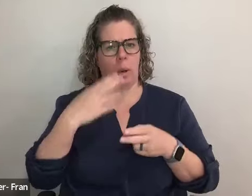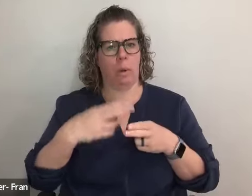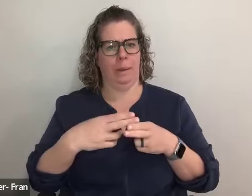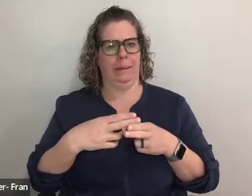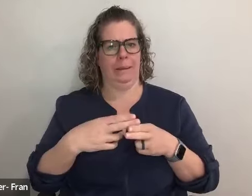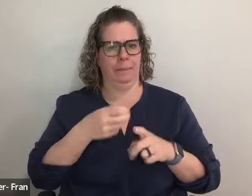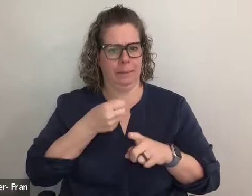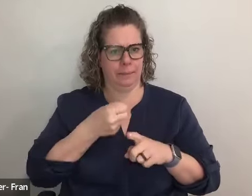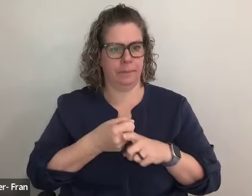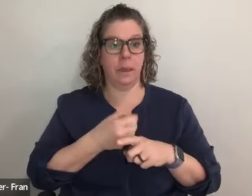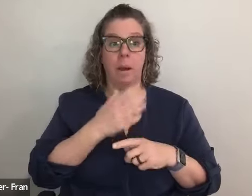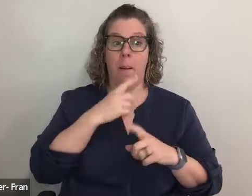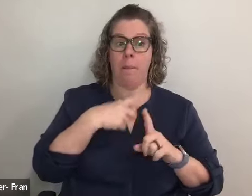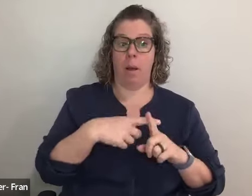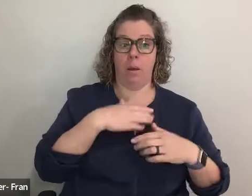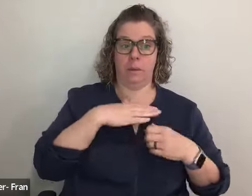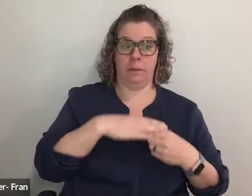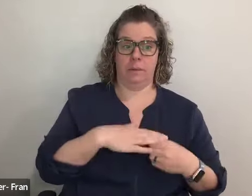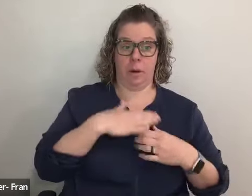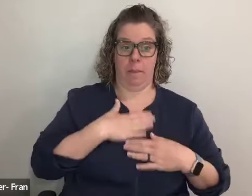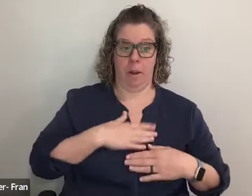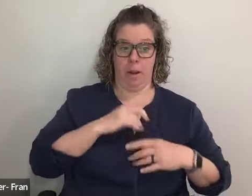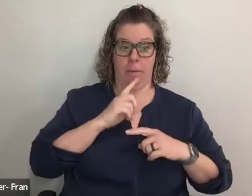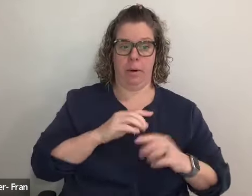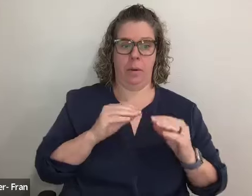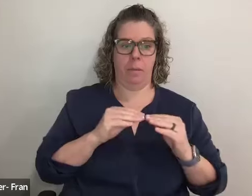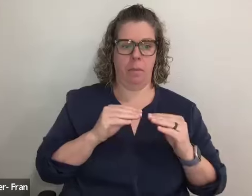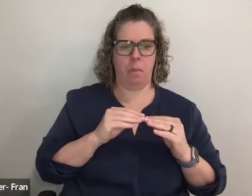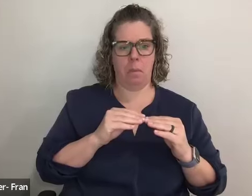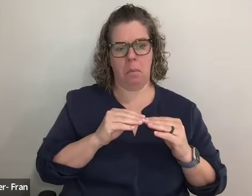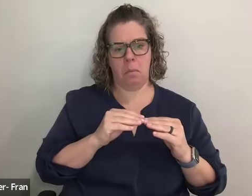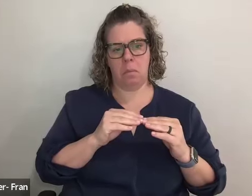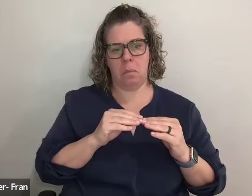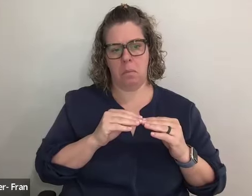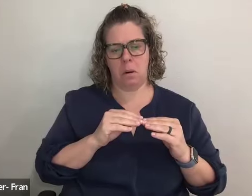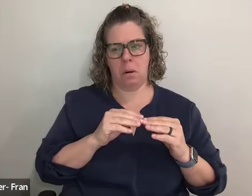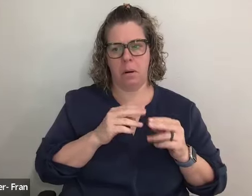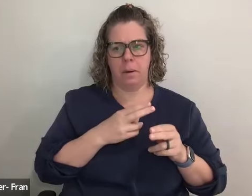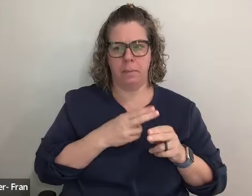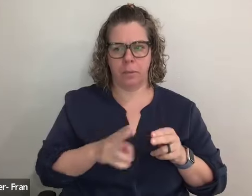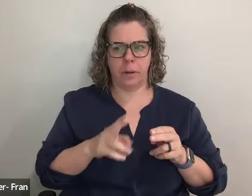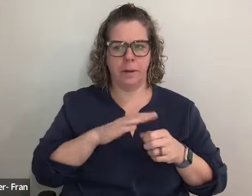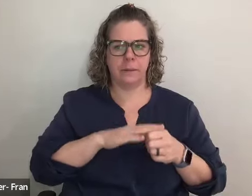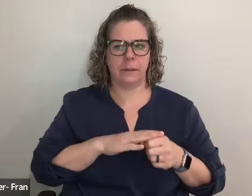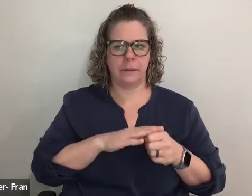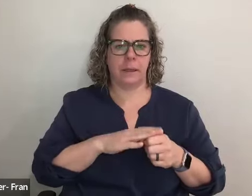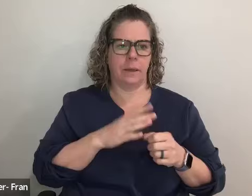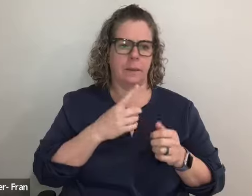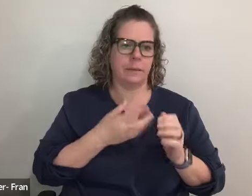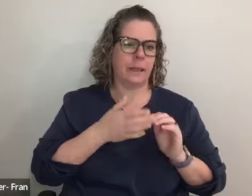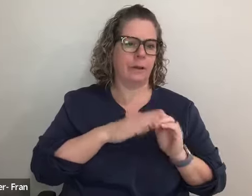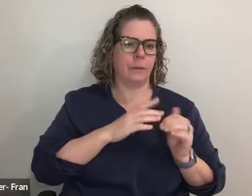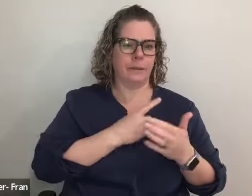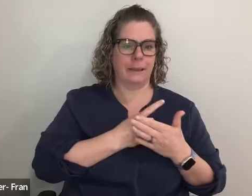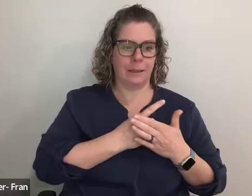stress, the body responses to a mild or moderate stressor. brief stress response increases heart rate, blood